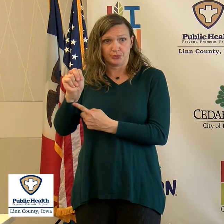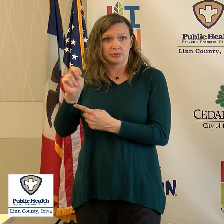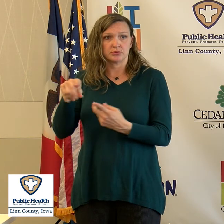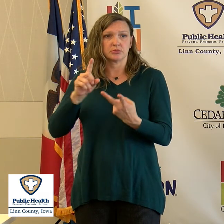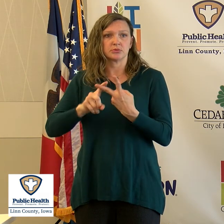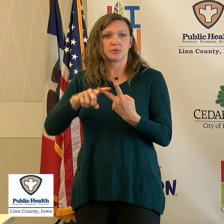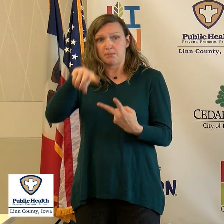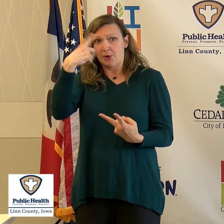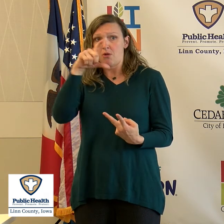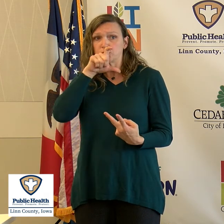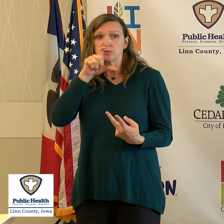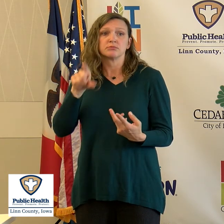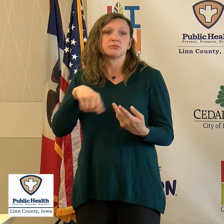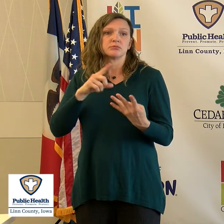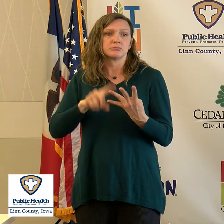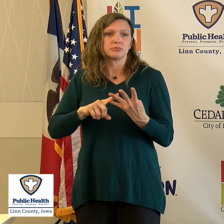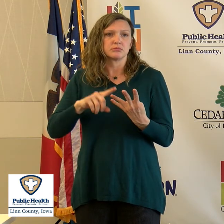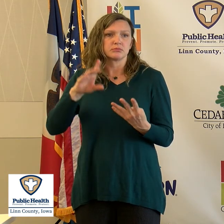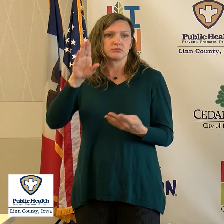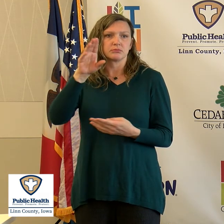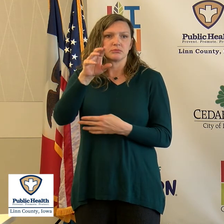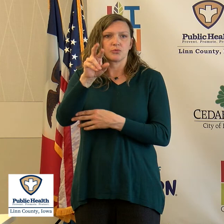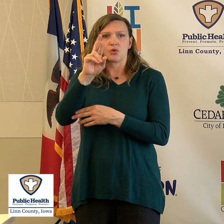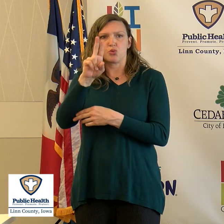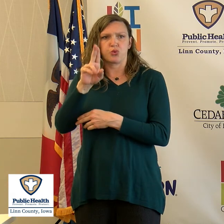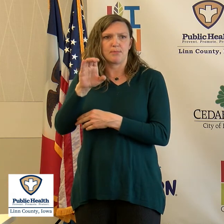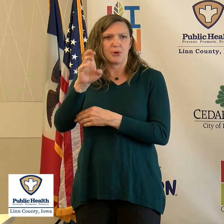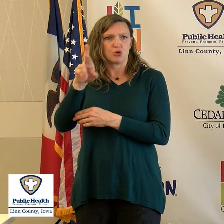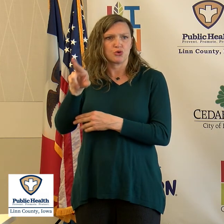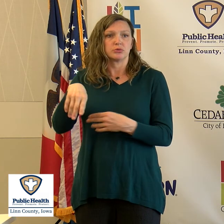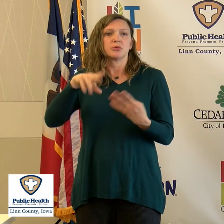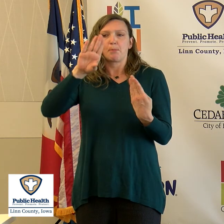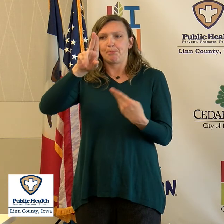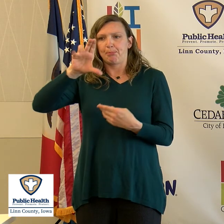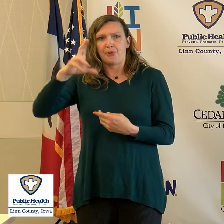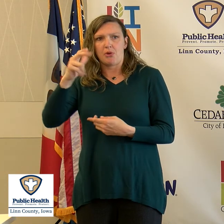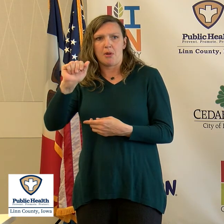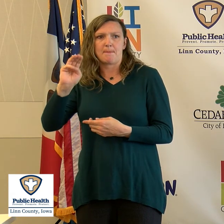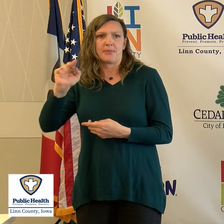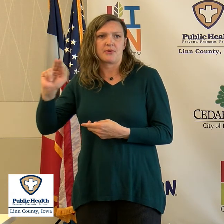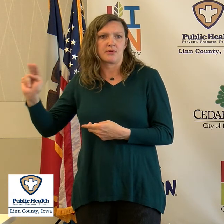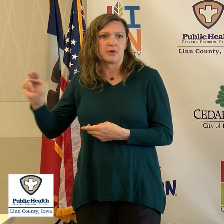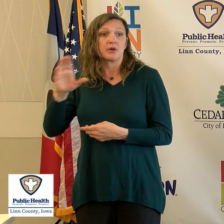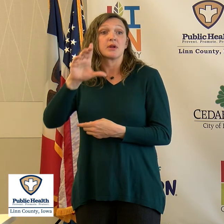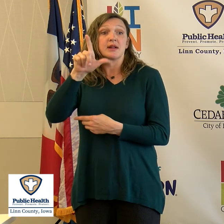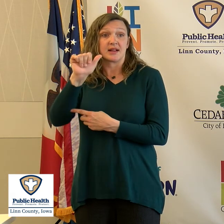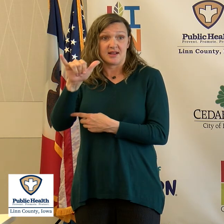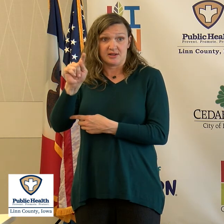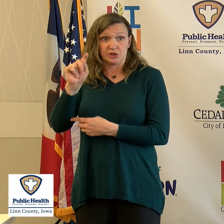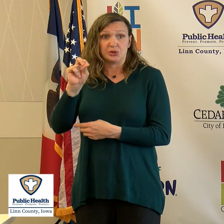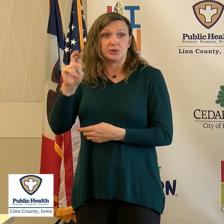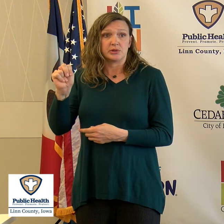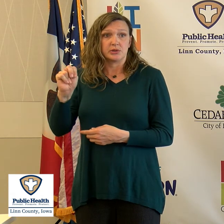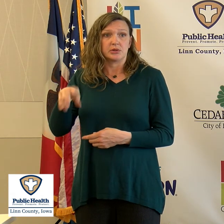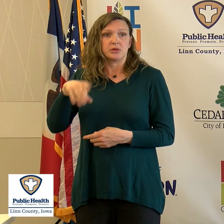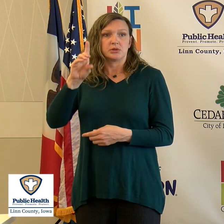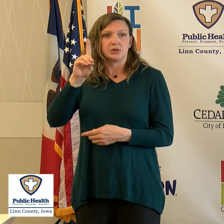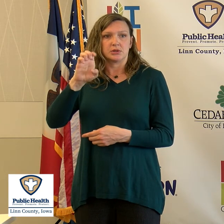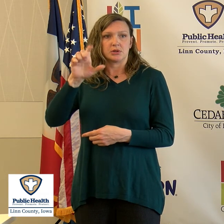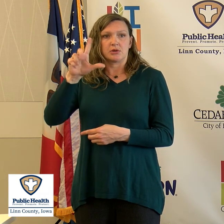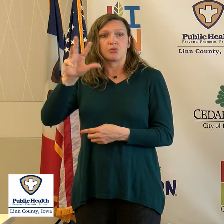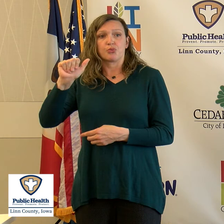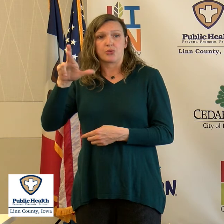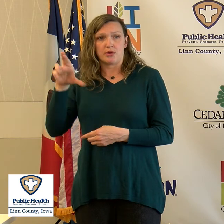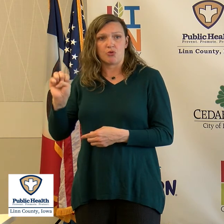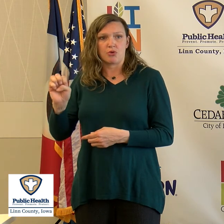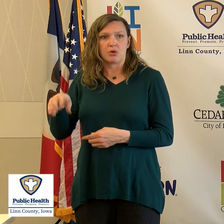Blackhawk, Bremer, Buchanan, Clayton, Delaware,